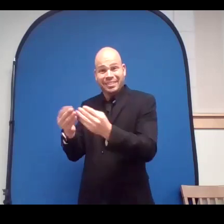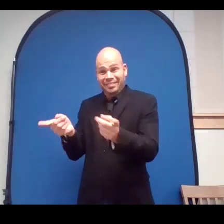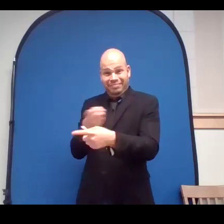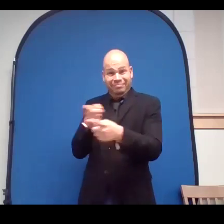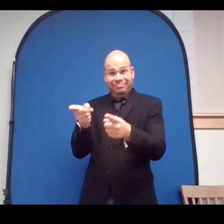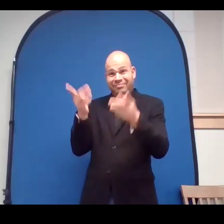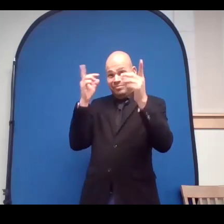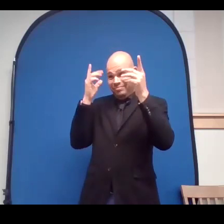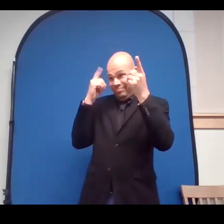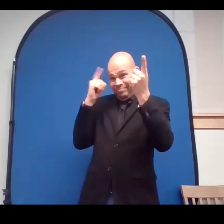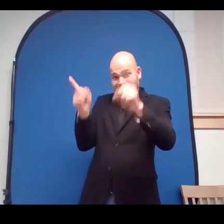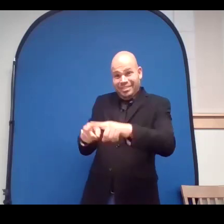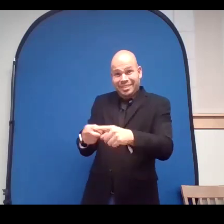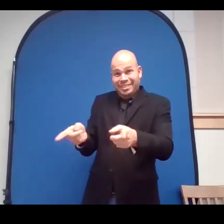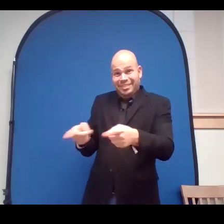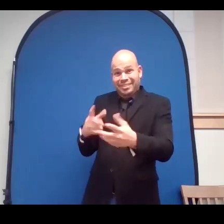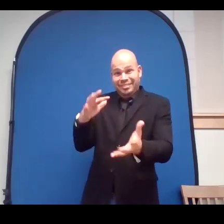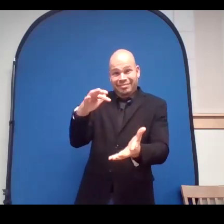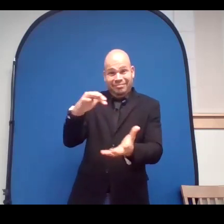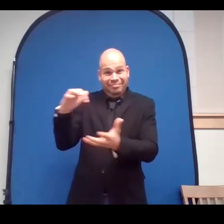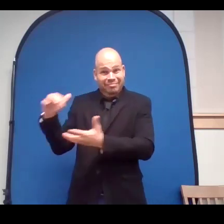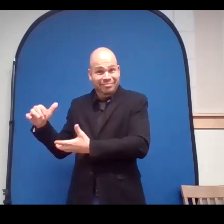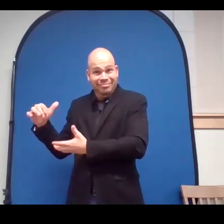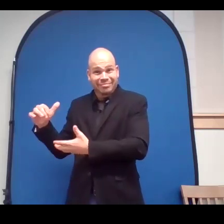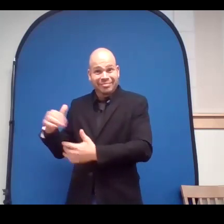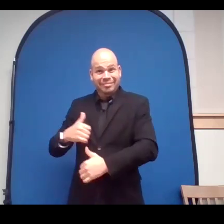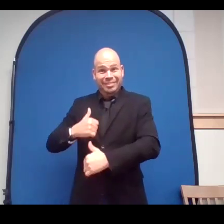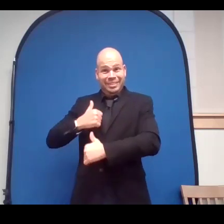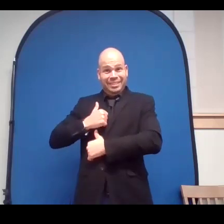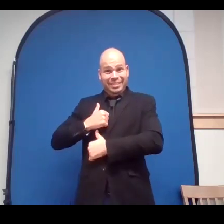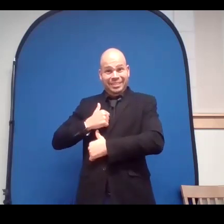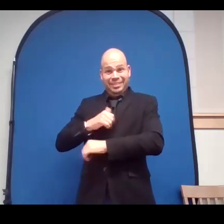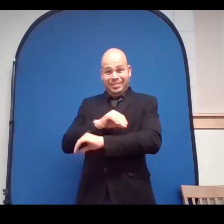authority, me personally in the Army Reserves, I have no authority to